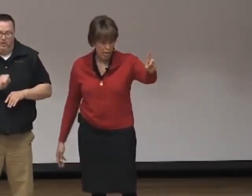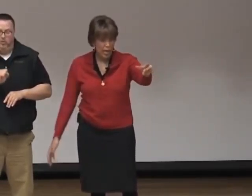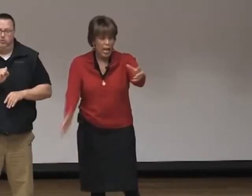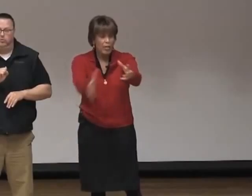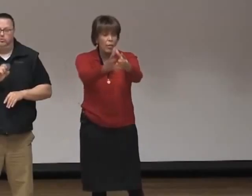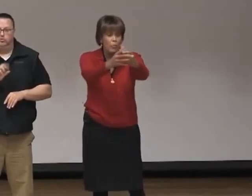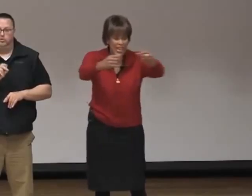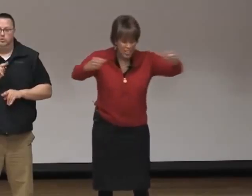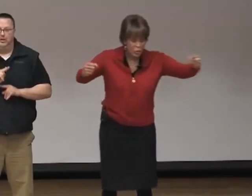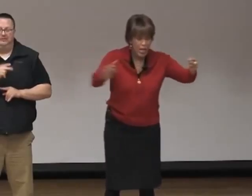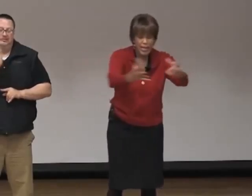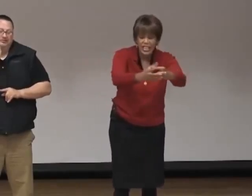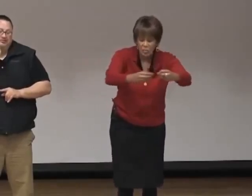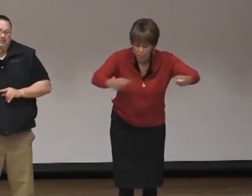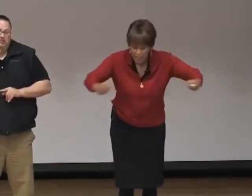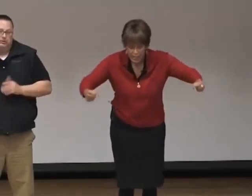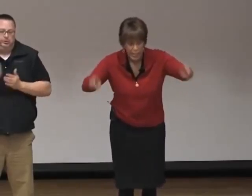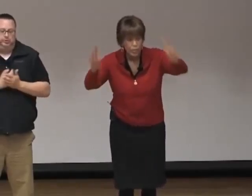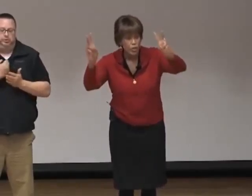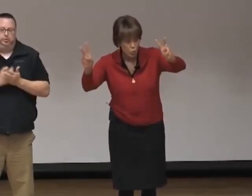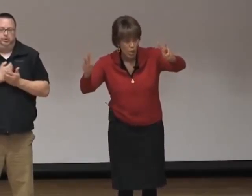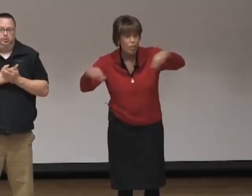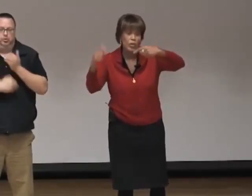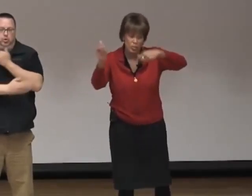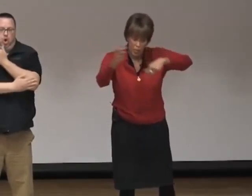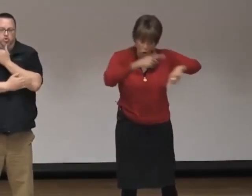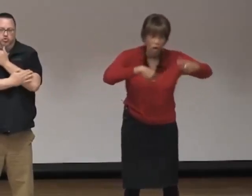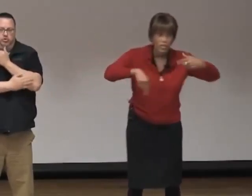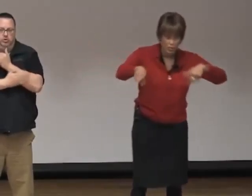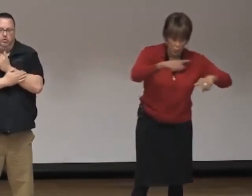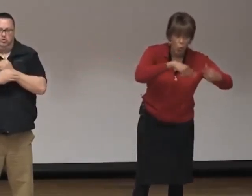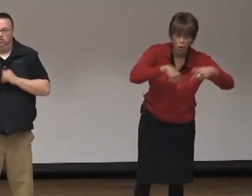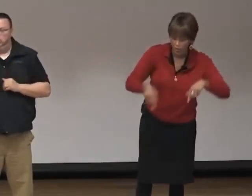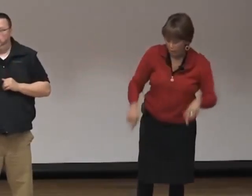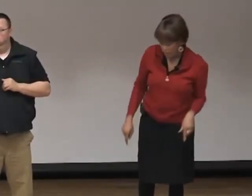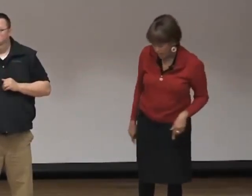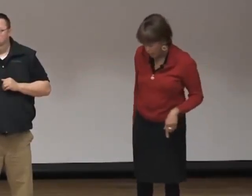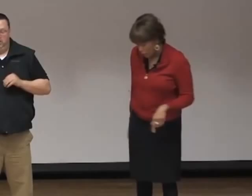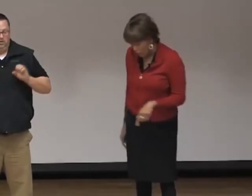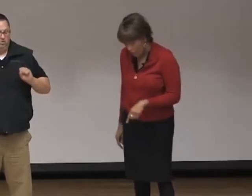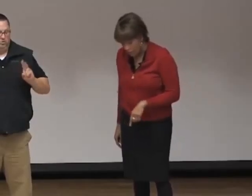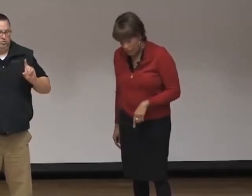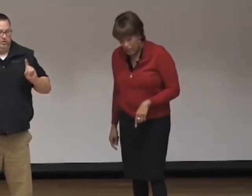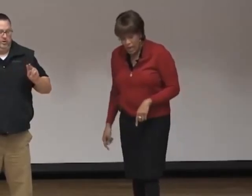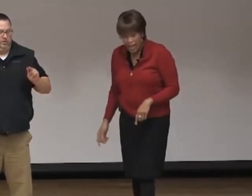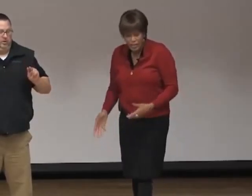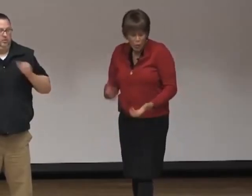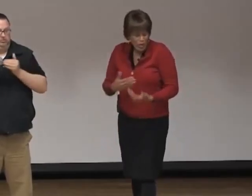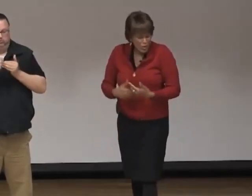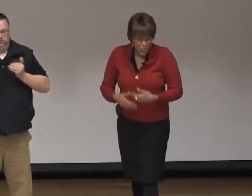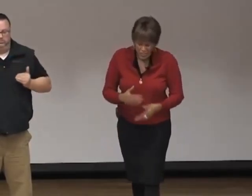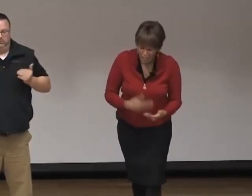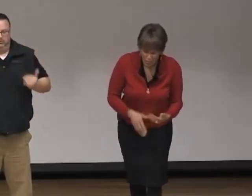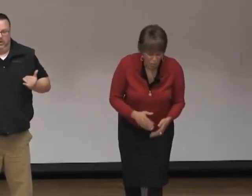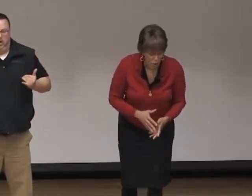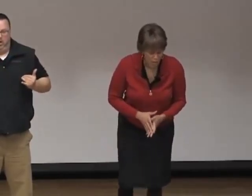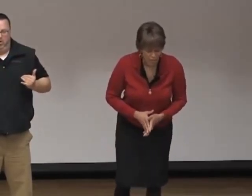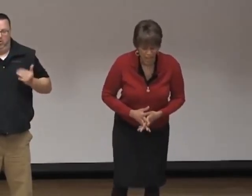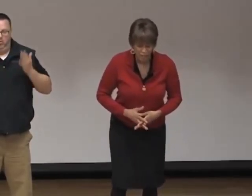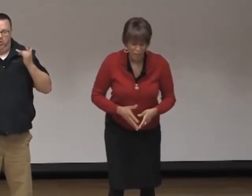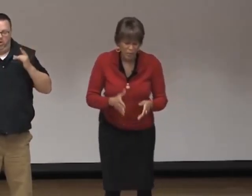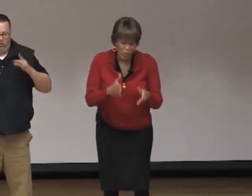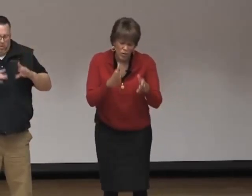country. The Big Sudan split into two countries because of this war that I've been telling you about. And so we learned a little bit